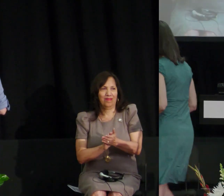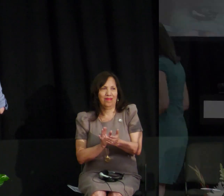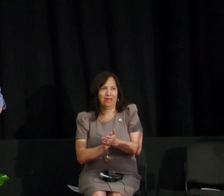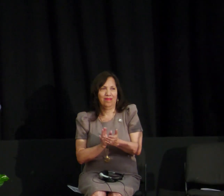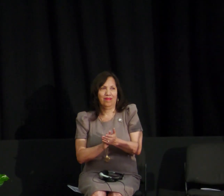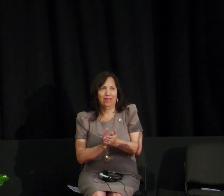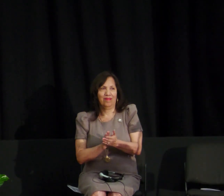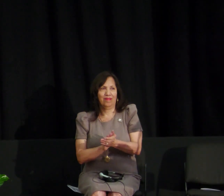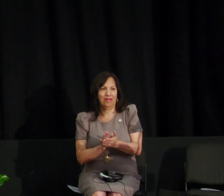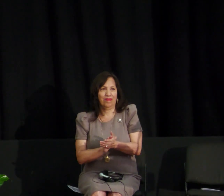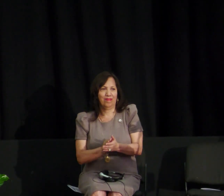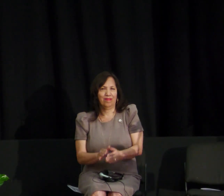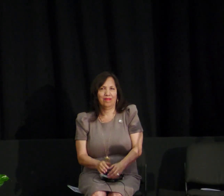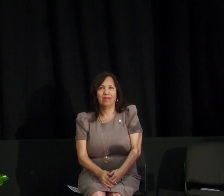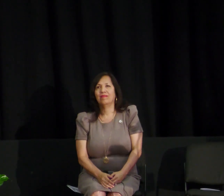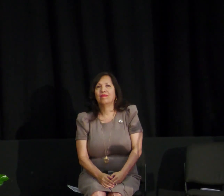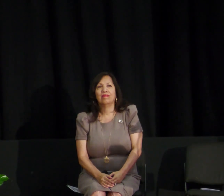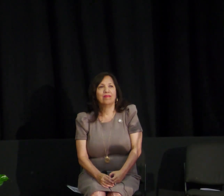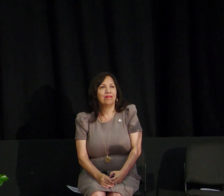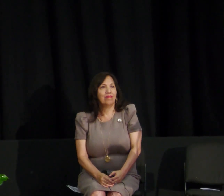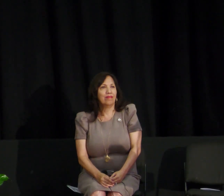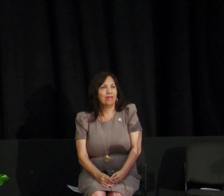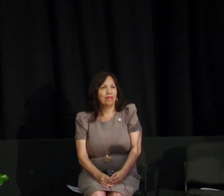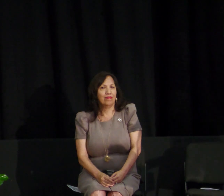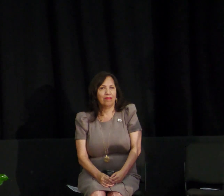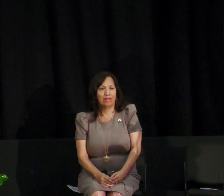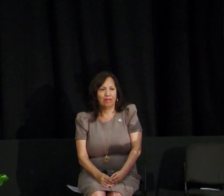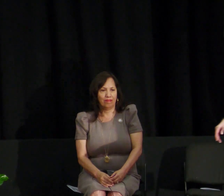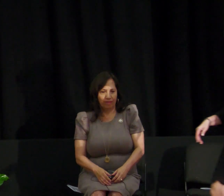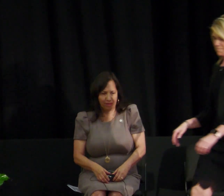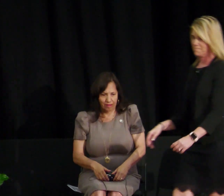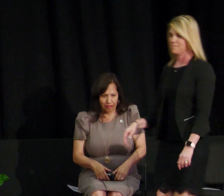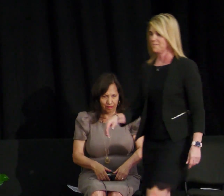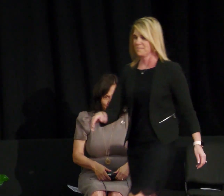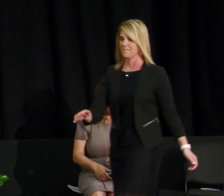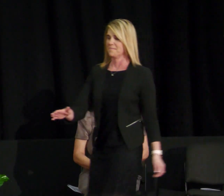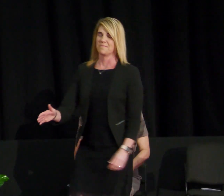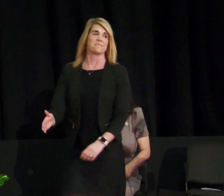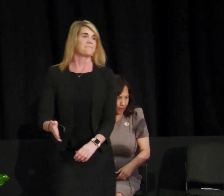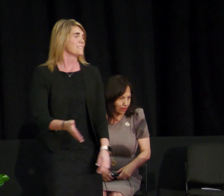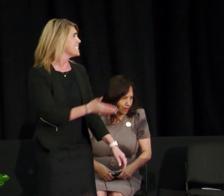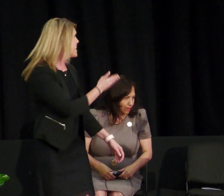Dr. Michelle Samuels takes a seat at the back of the stage, and Tara Wilkins approaches the front of the stage.